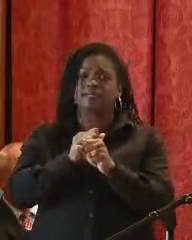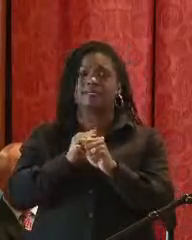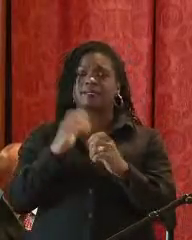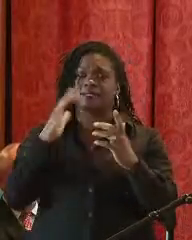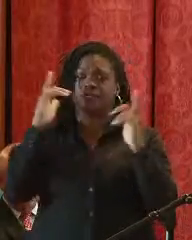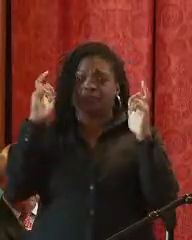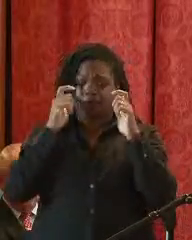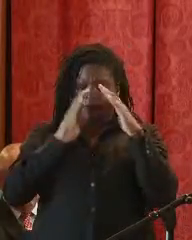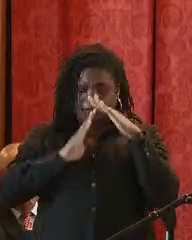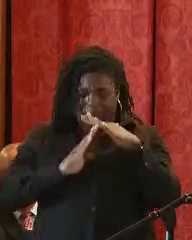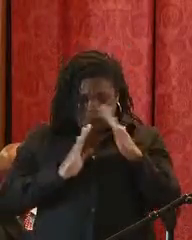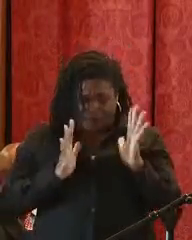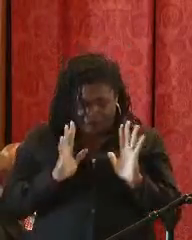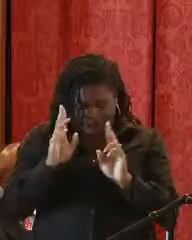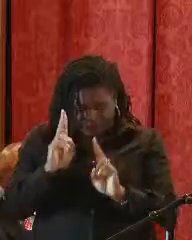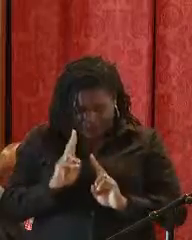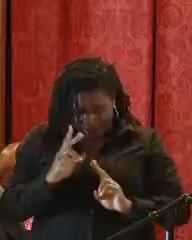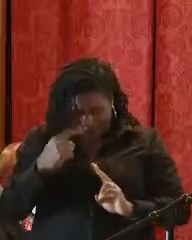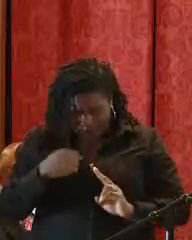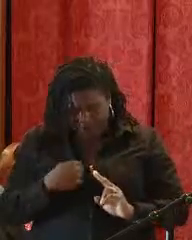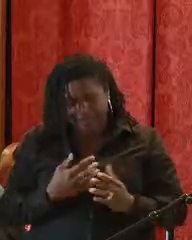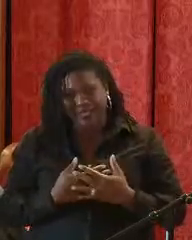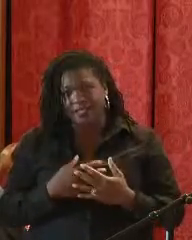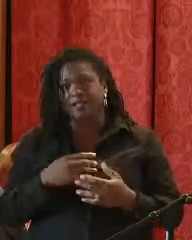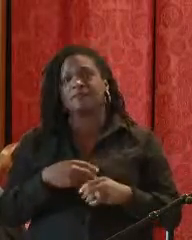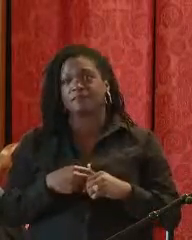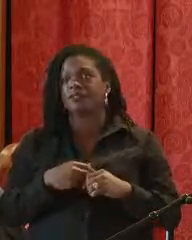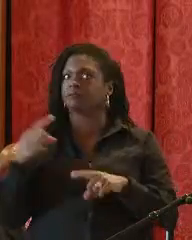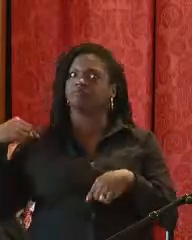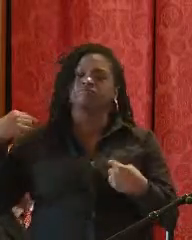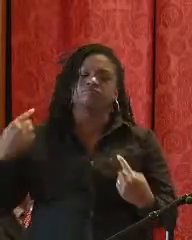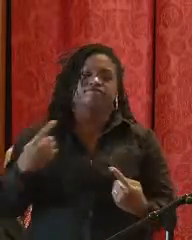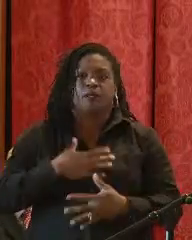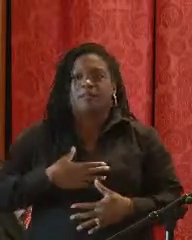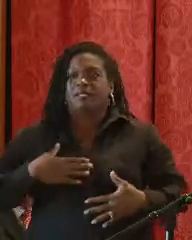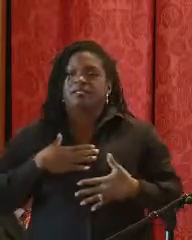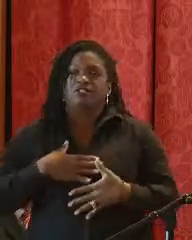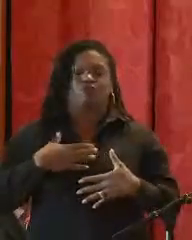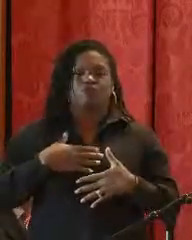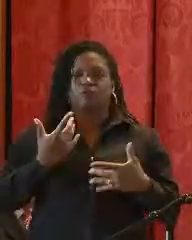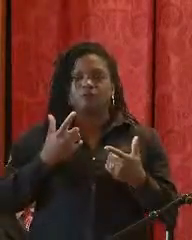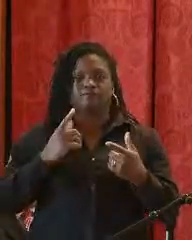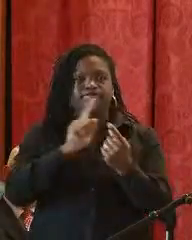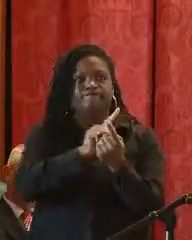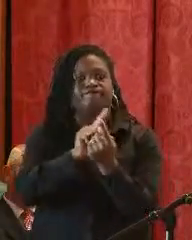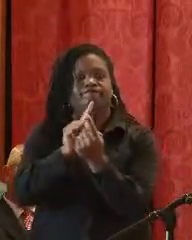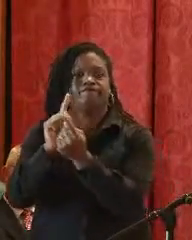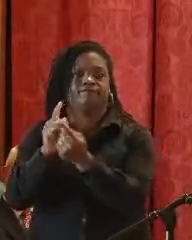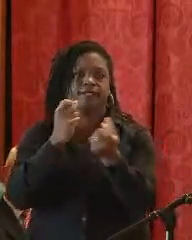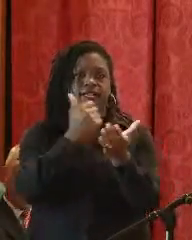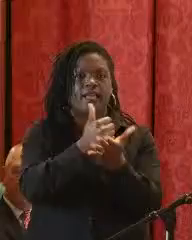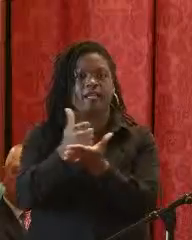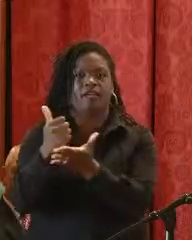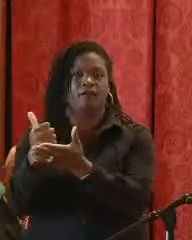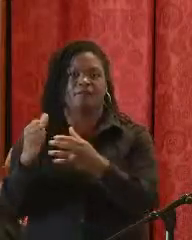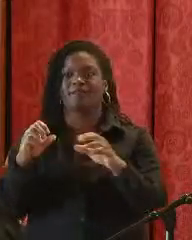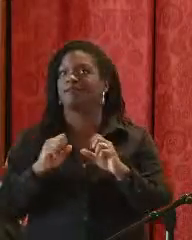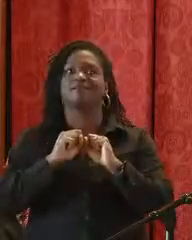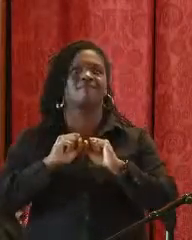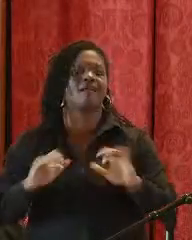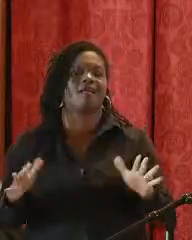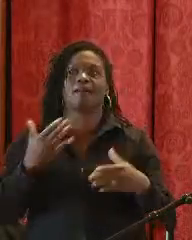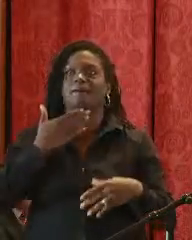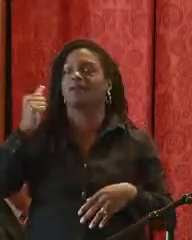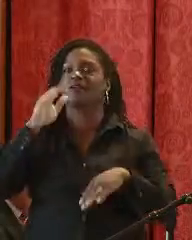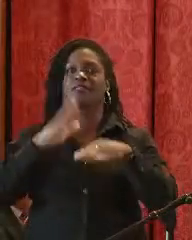It has and yet still is a great pleasure to serve and assist the consumer I work with daily. Nothing thrills me more than assisting them with their